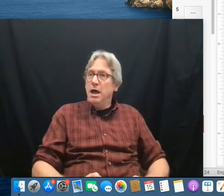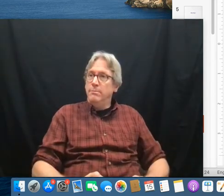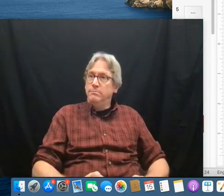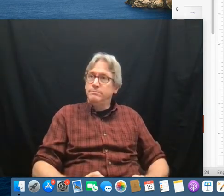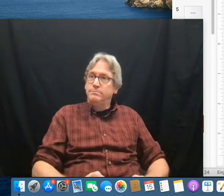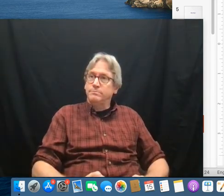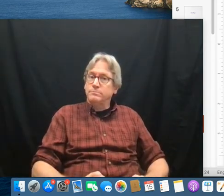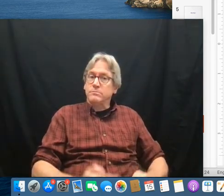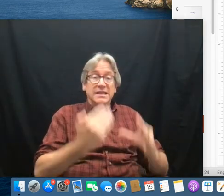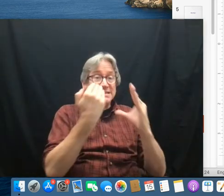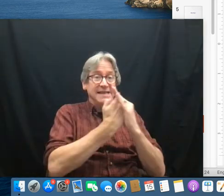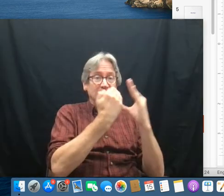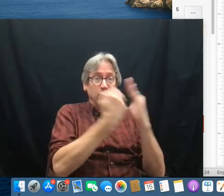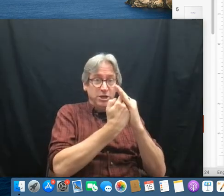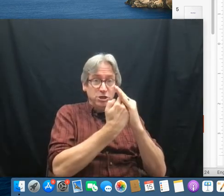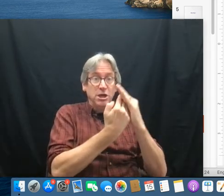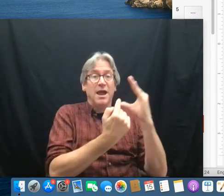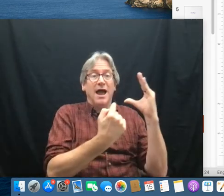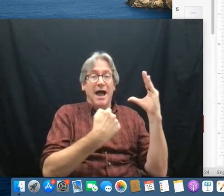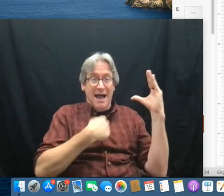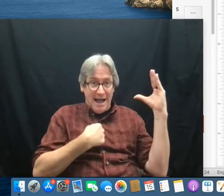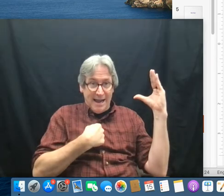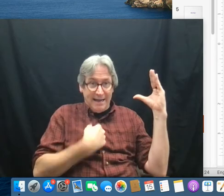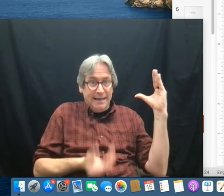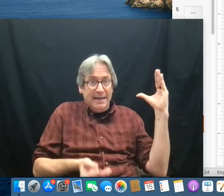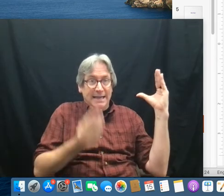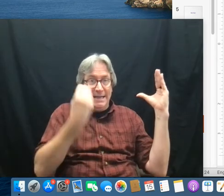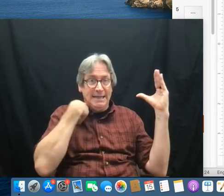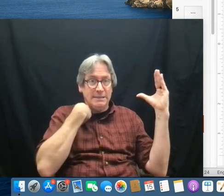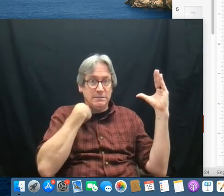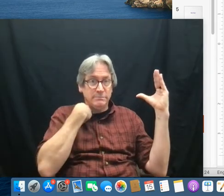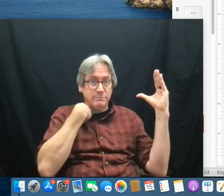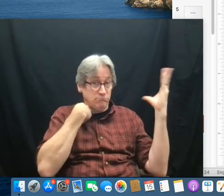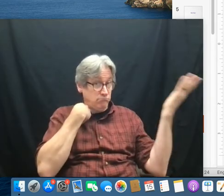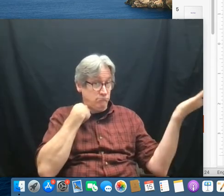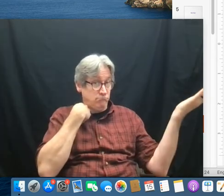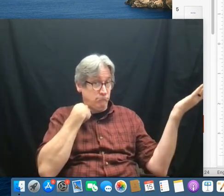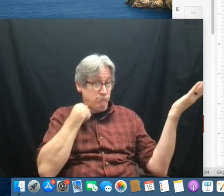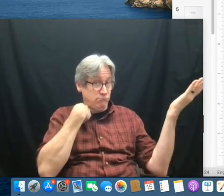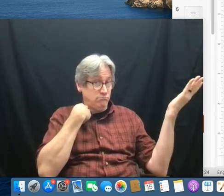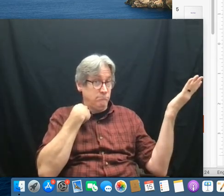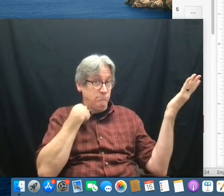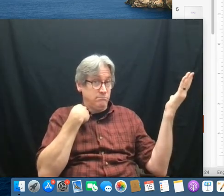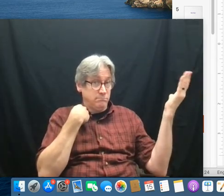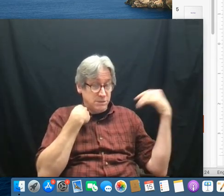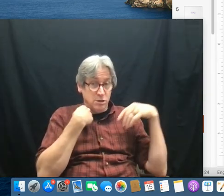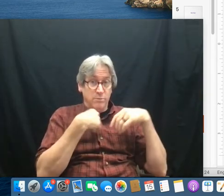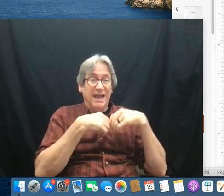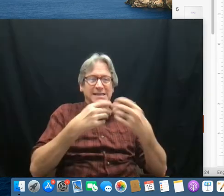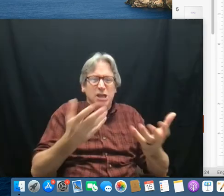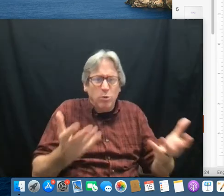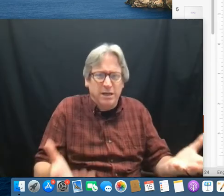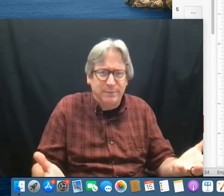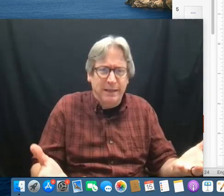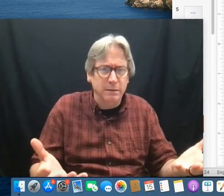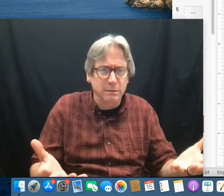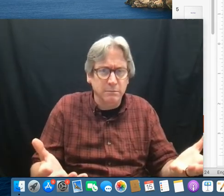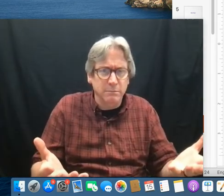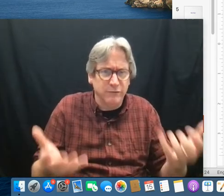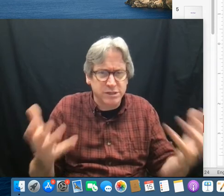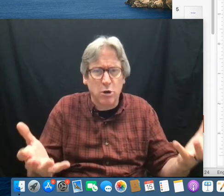has nothing in it, so I put some filling in. And the palms are both facing my face, if that helps position